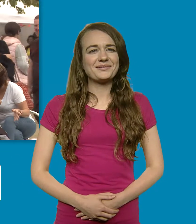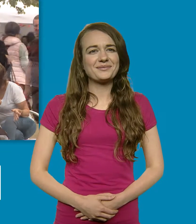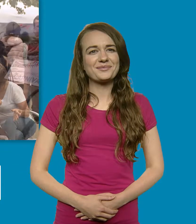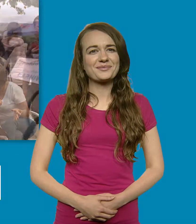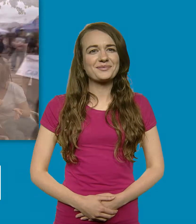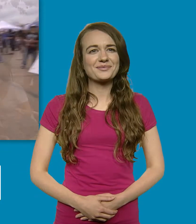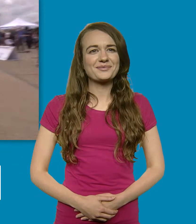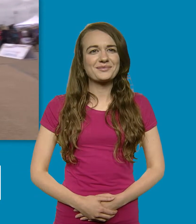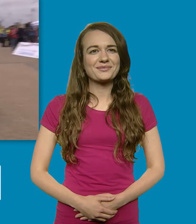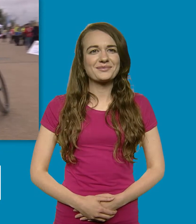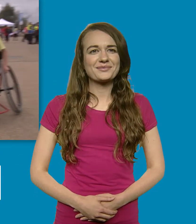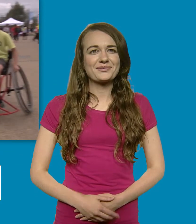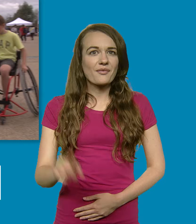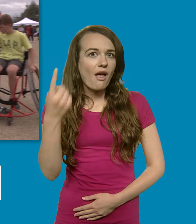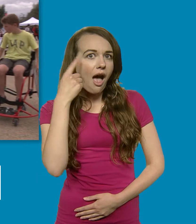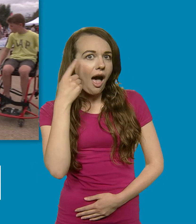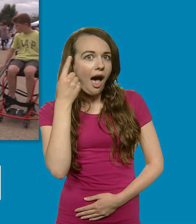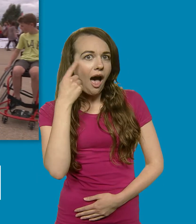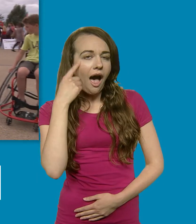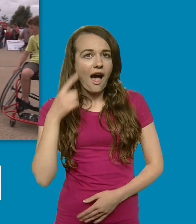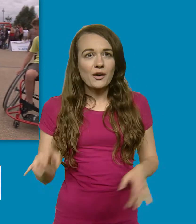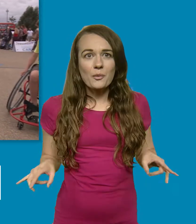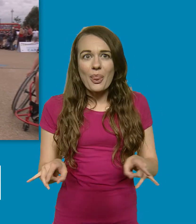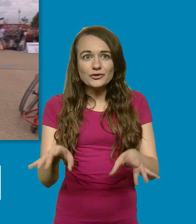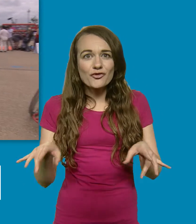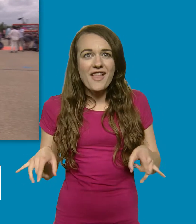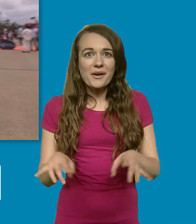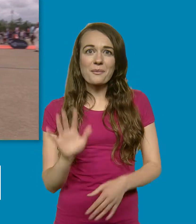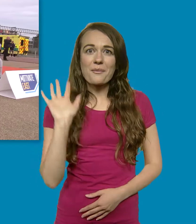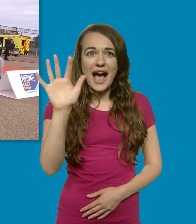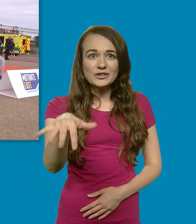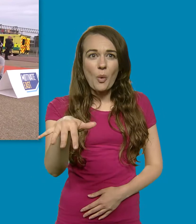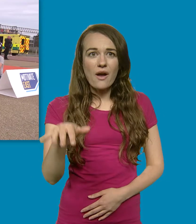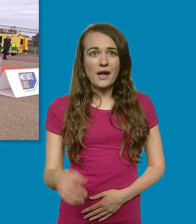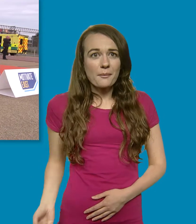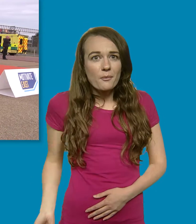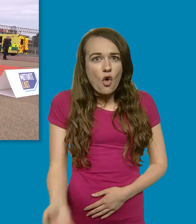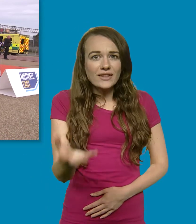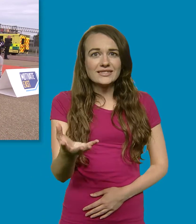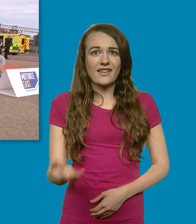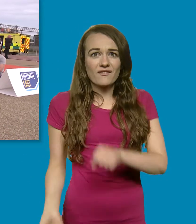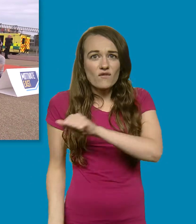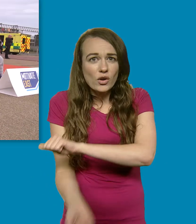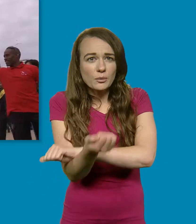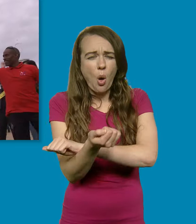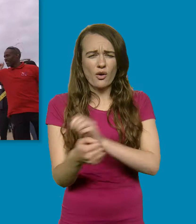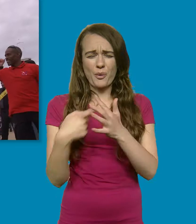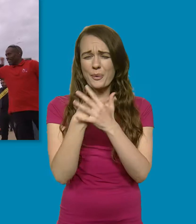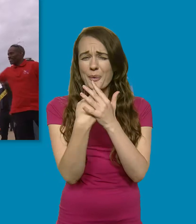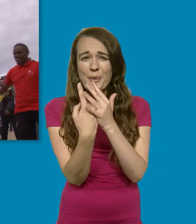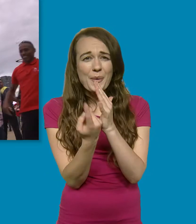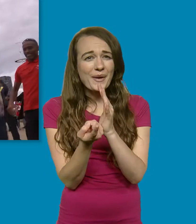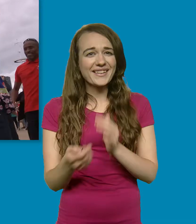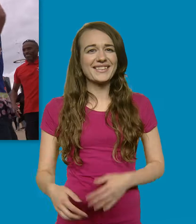You'll also have a chance to try out wheelchair basketball, boccia, sitting volleyball and